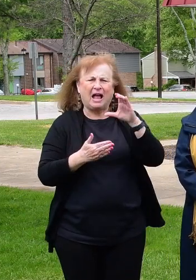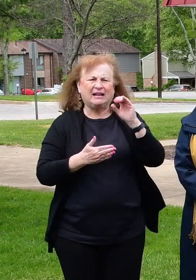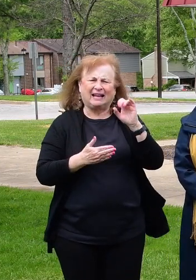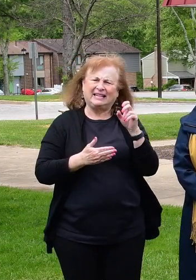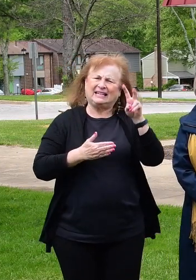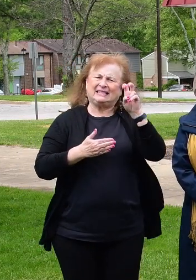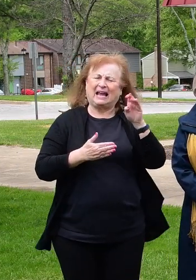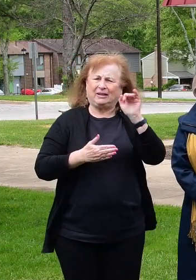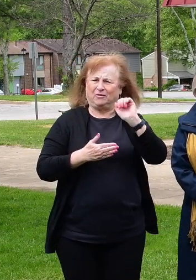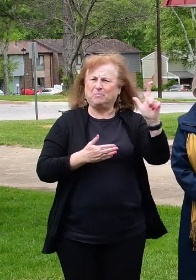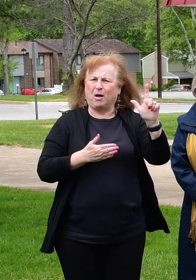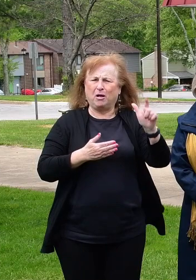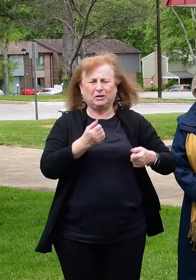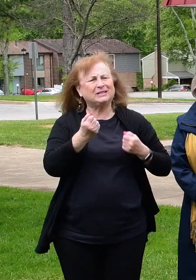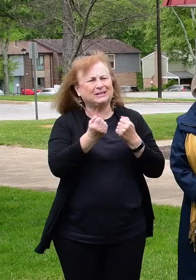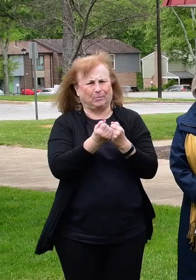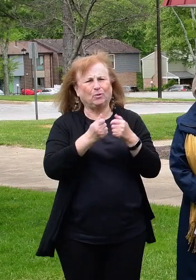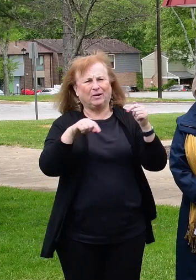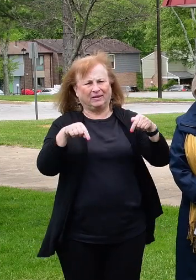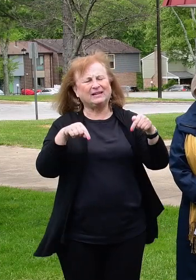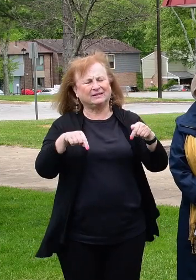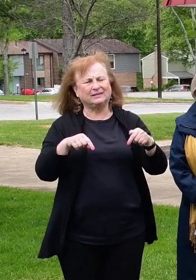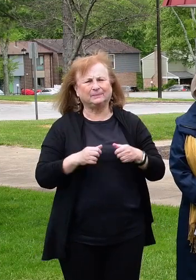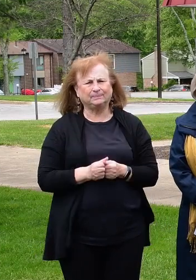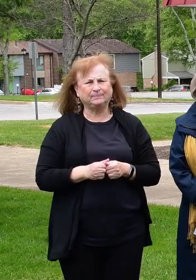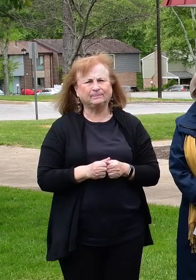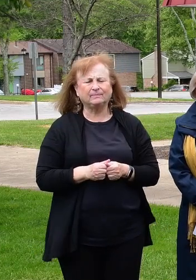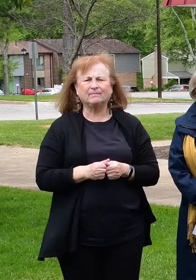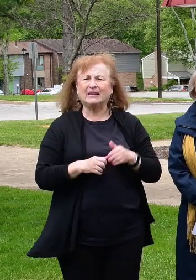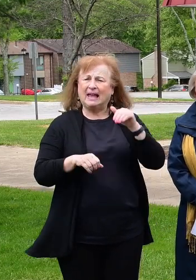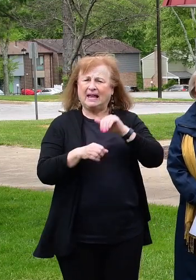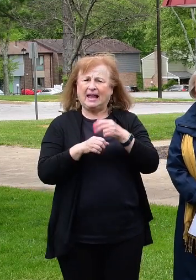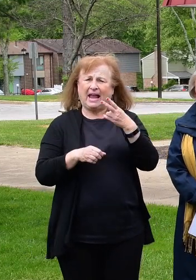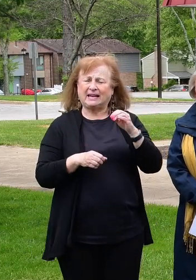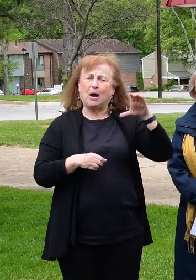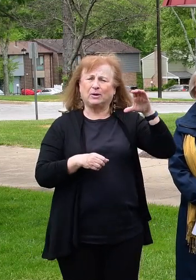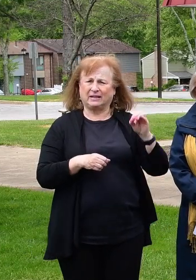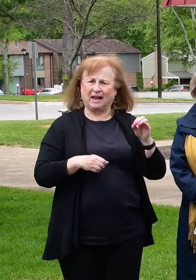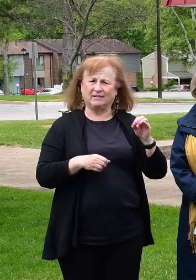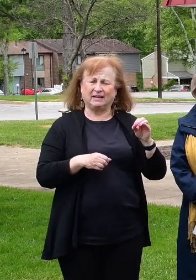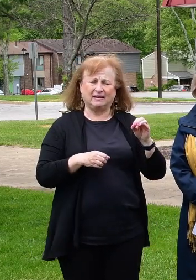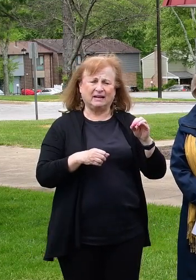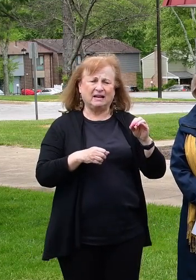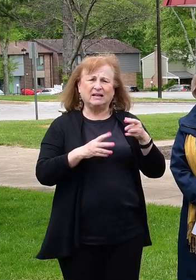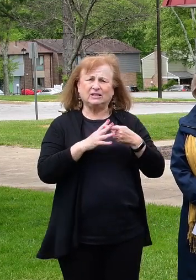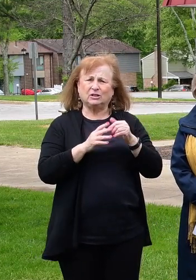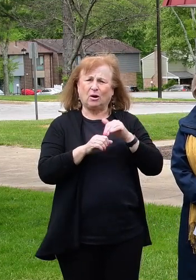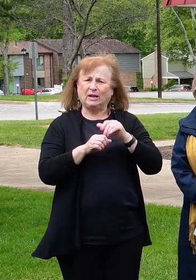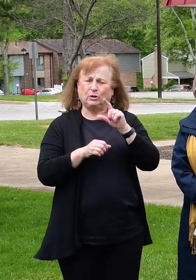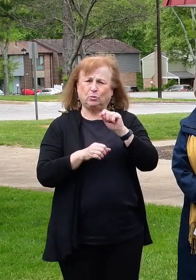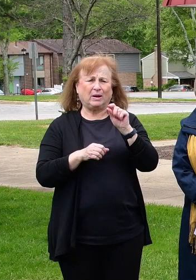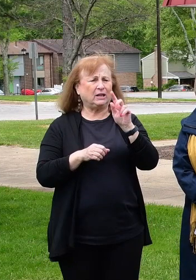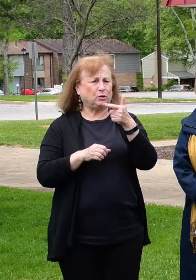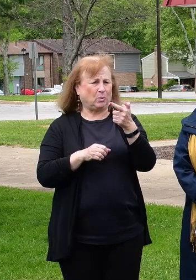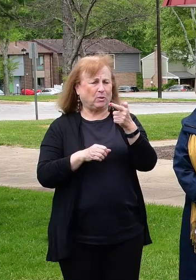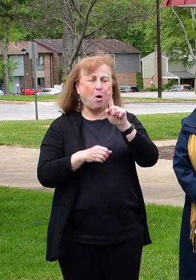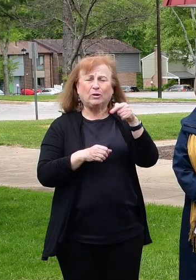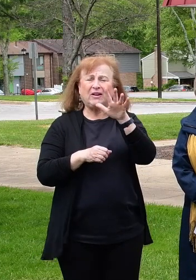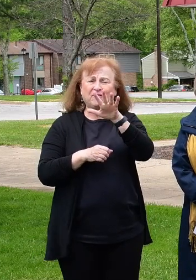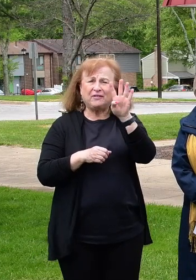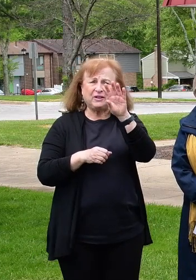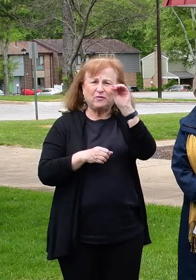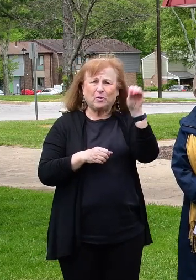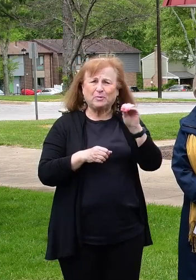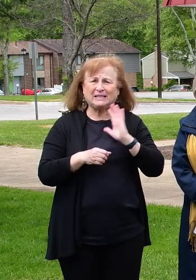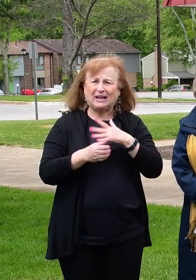Executive Ball support in this. In Howard County, as of 2021, only 54% of